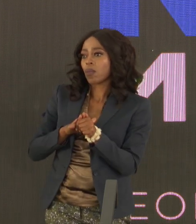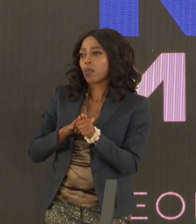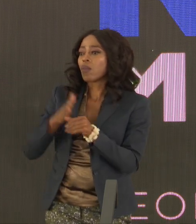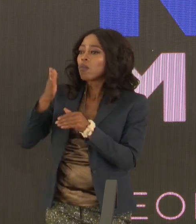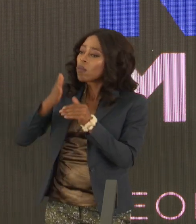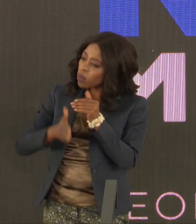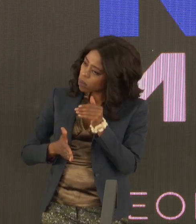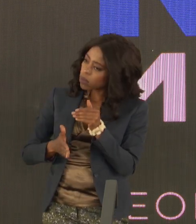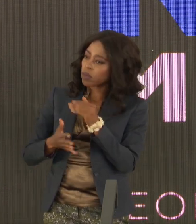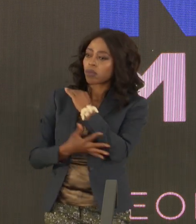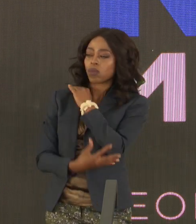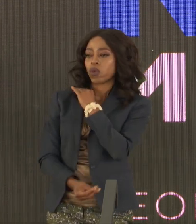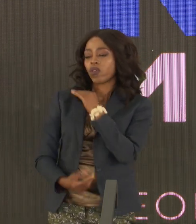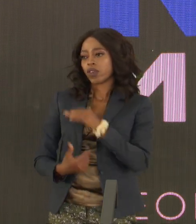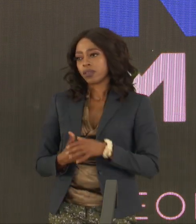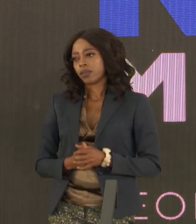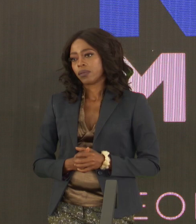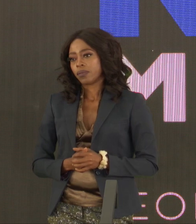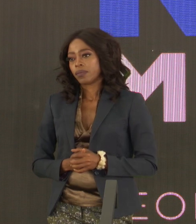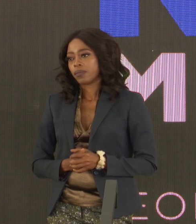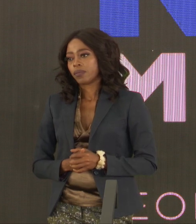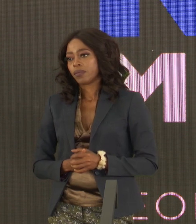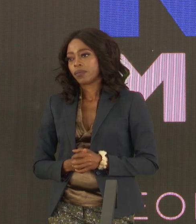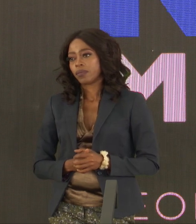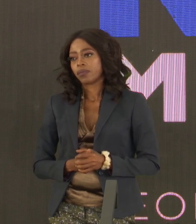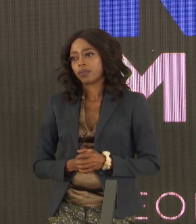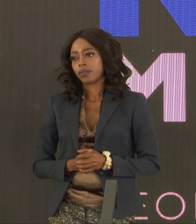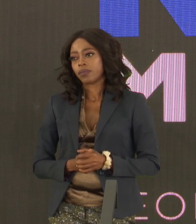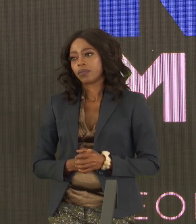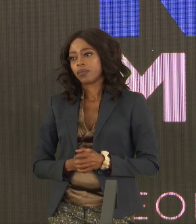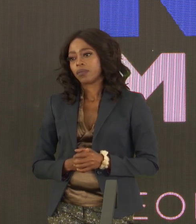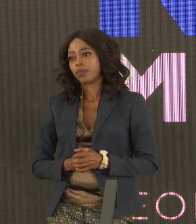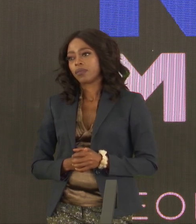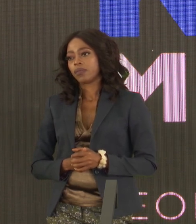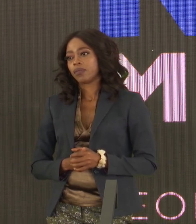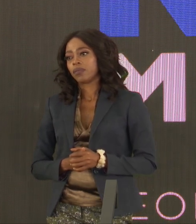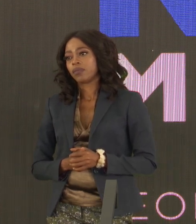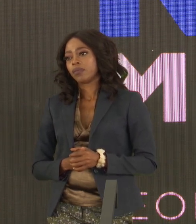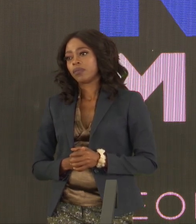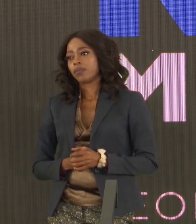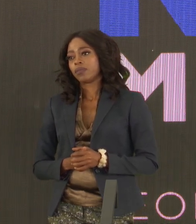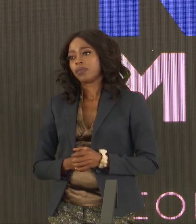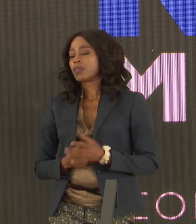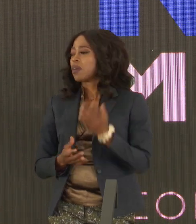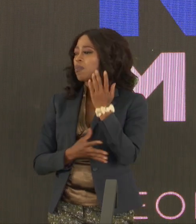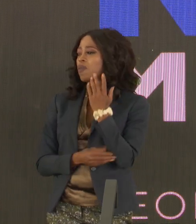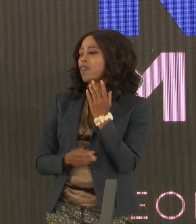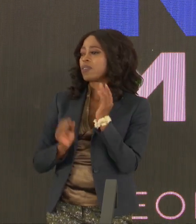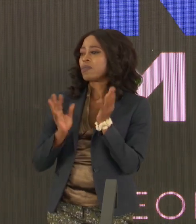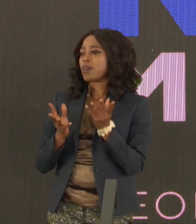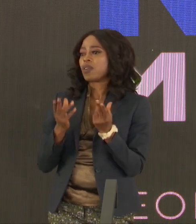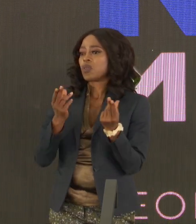end poverty. Let's not do poverty alleviation.